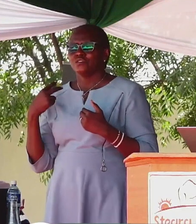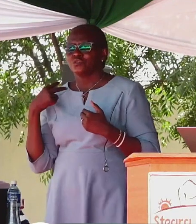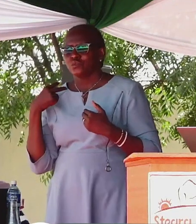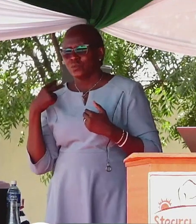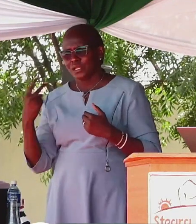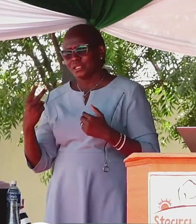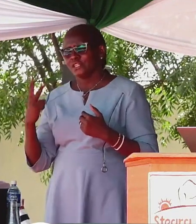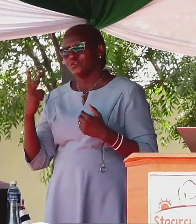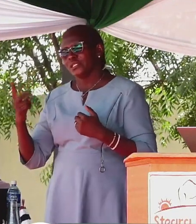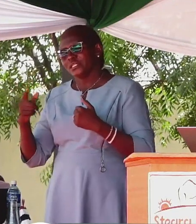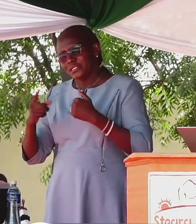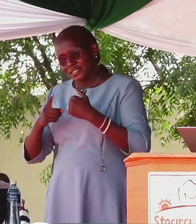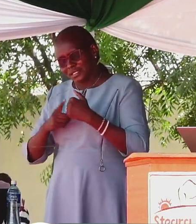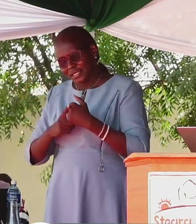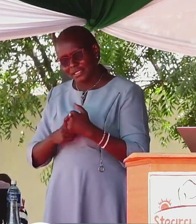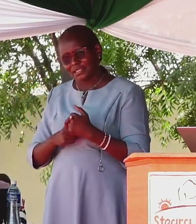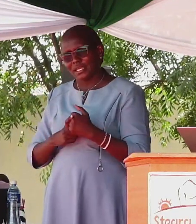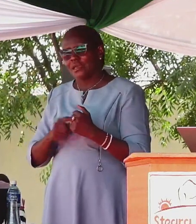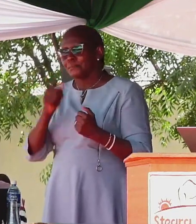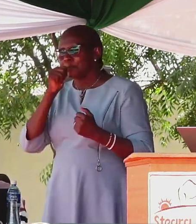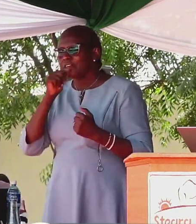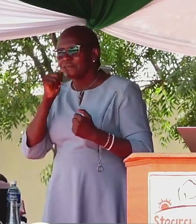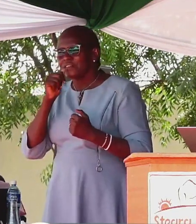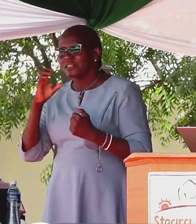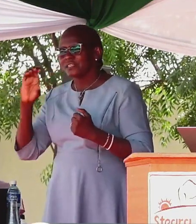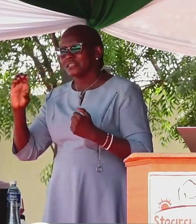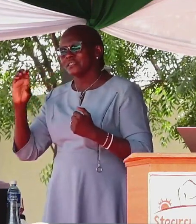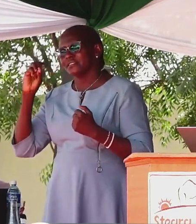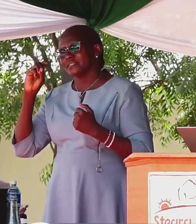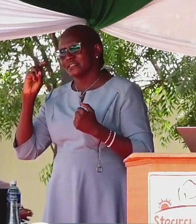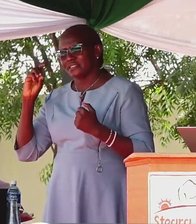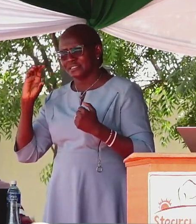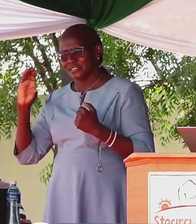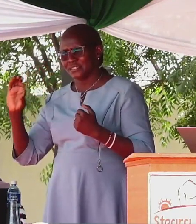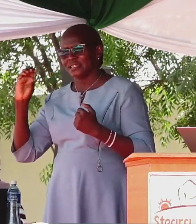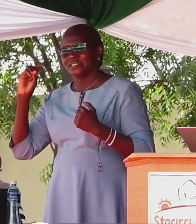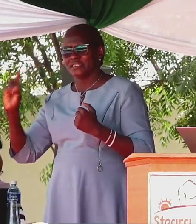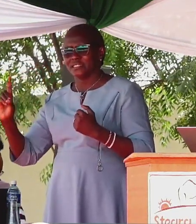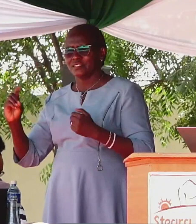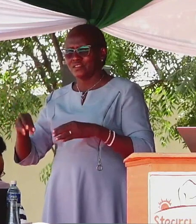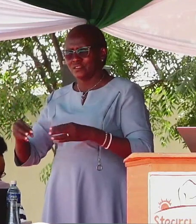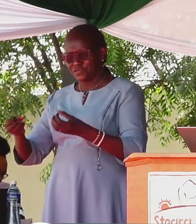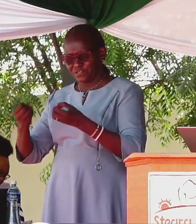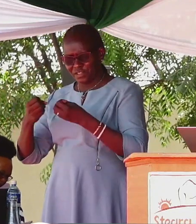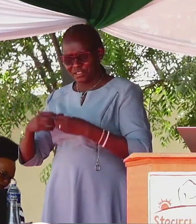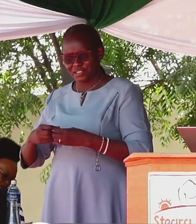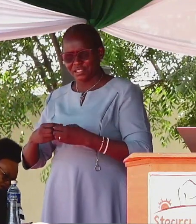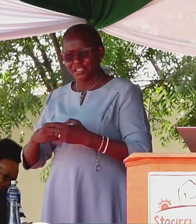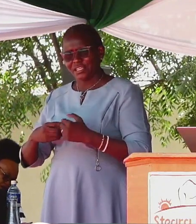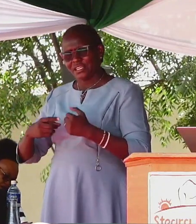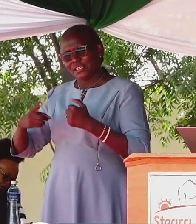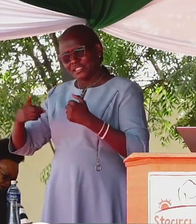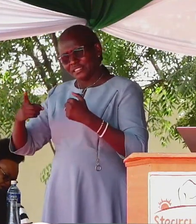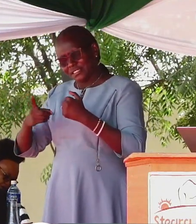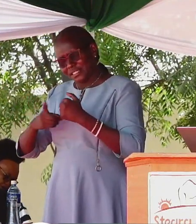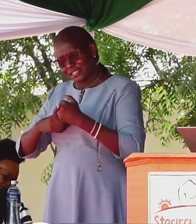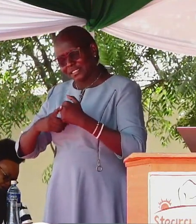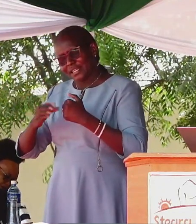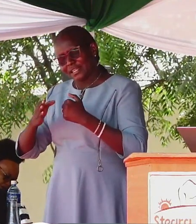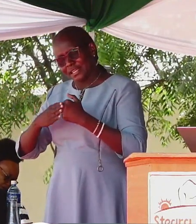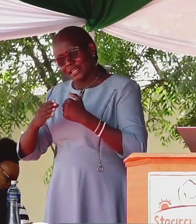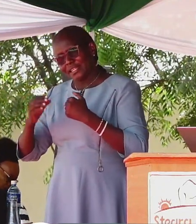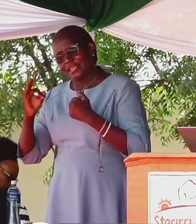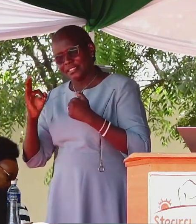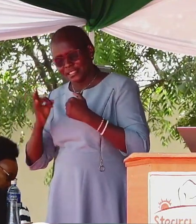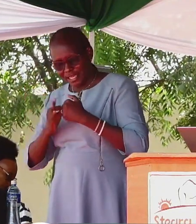226 of them. Then for private ECDs, the data that we have from them, what they've given us is 698 of them. And then